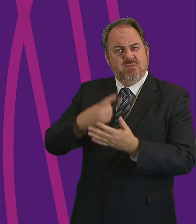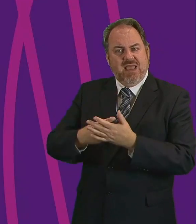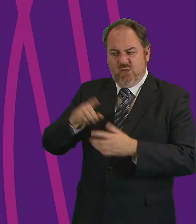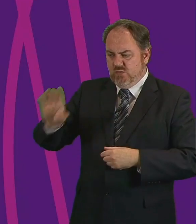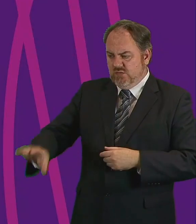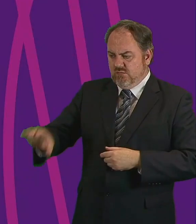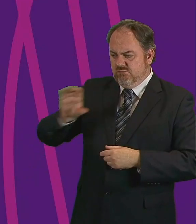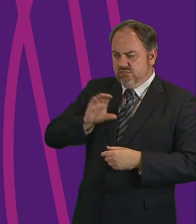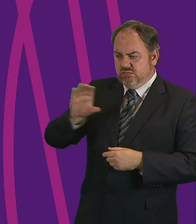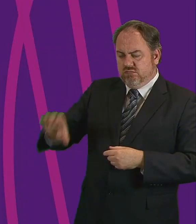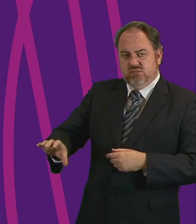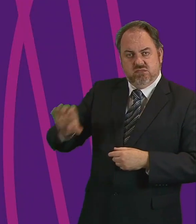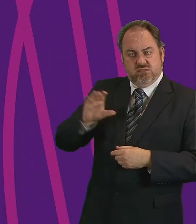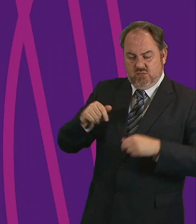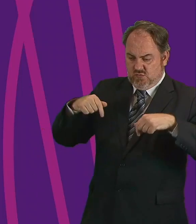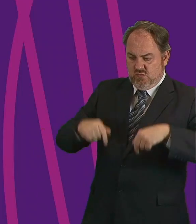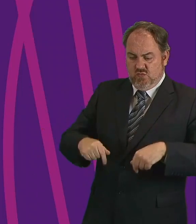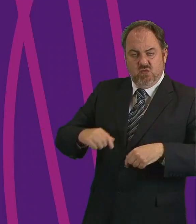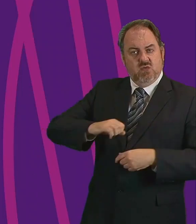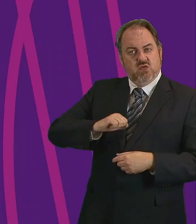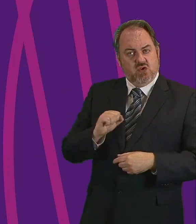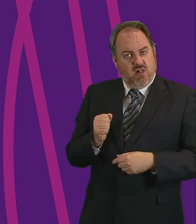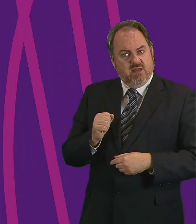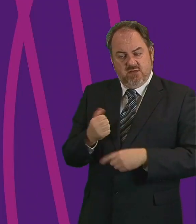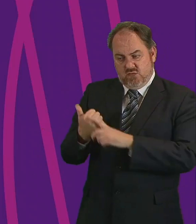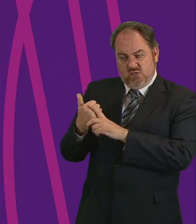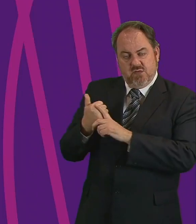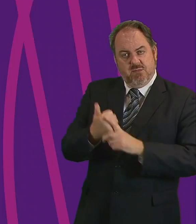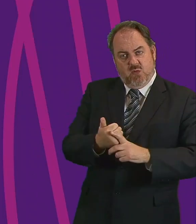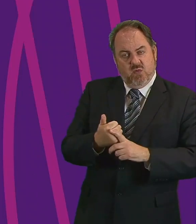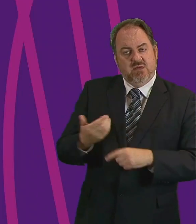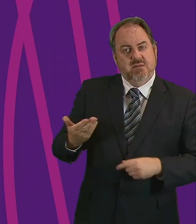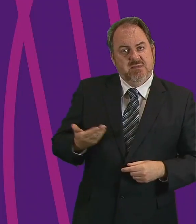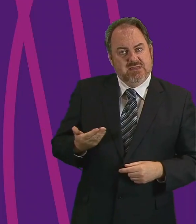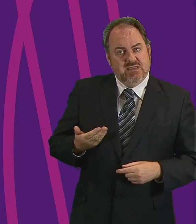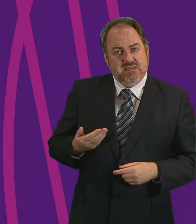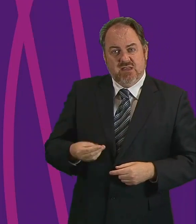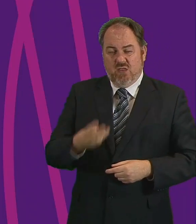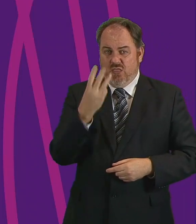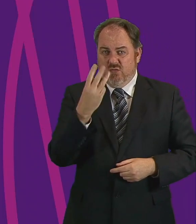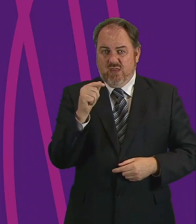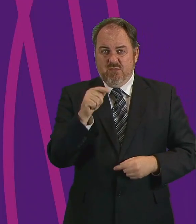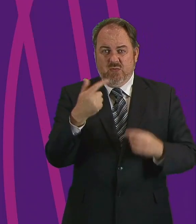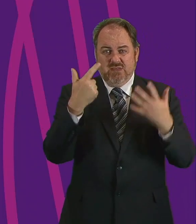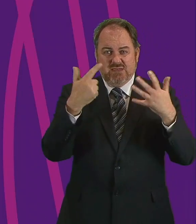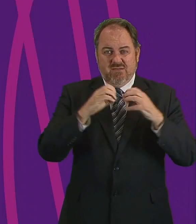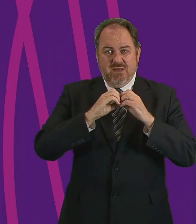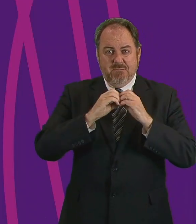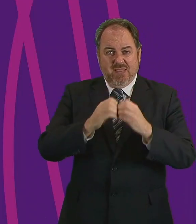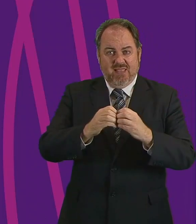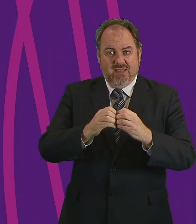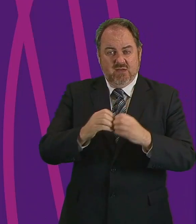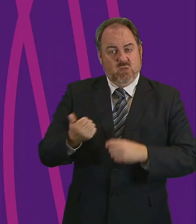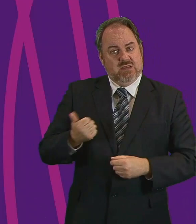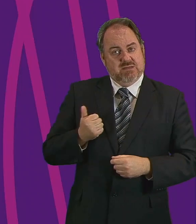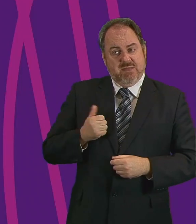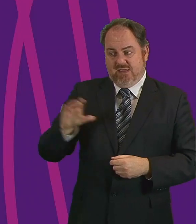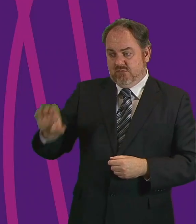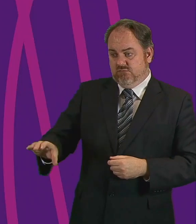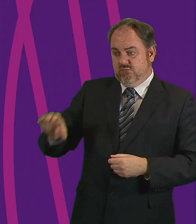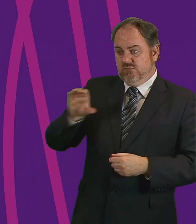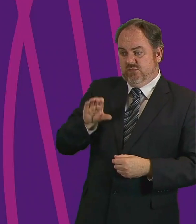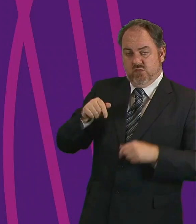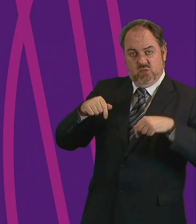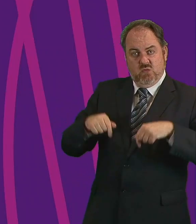to support individuals and businesses at this critical time. 3.7 billion is now expected to come directly to the